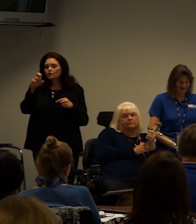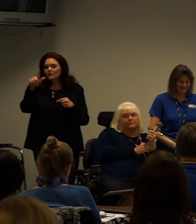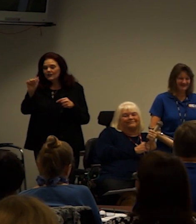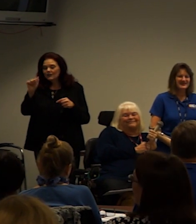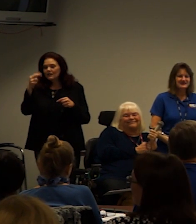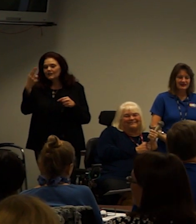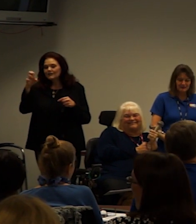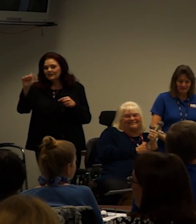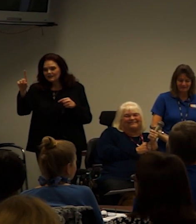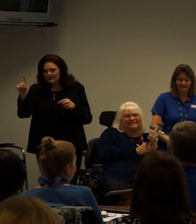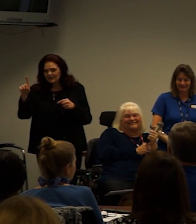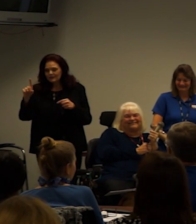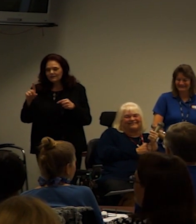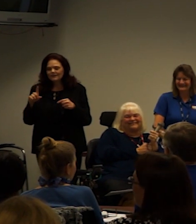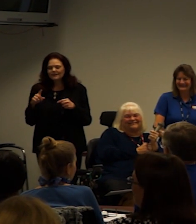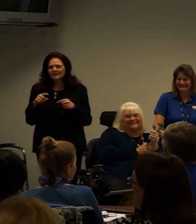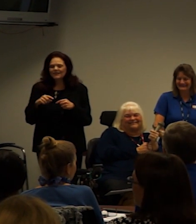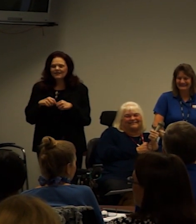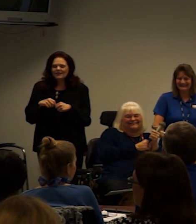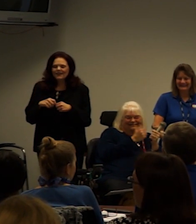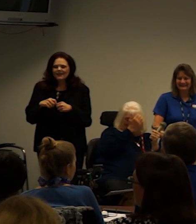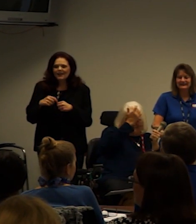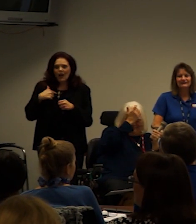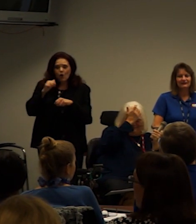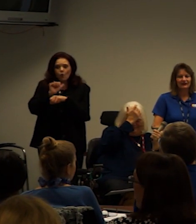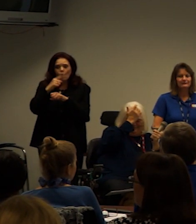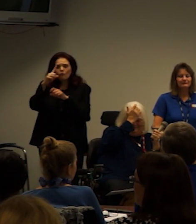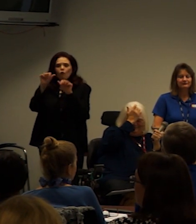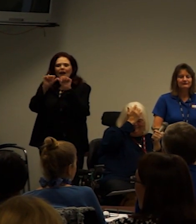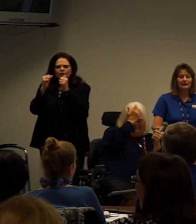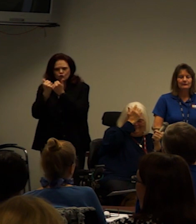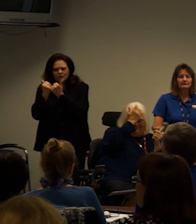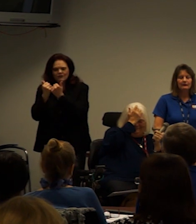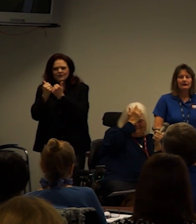Michelle, that's right. Michelle about that. Even though I work with agencies, so